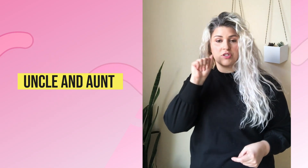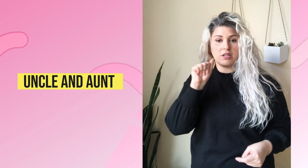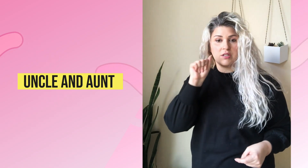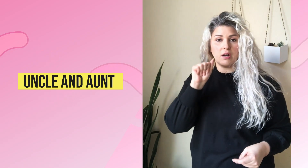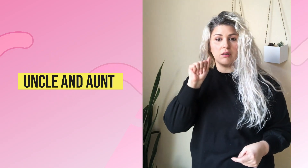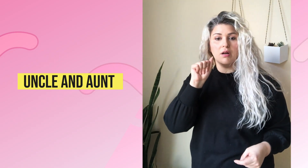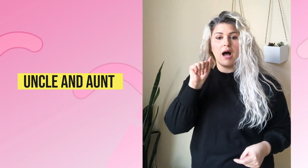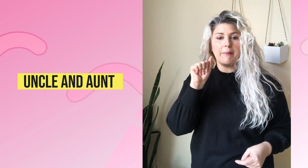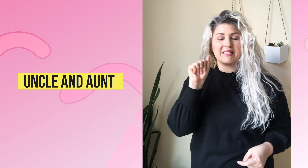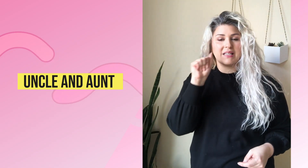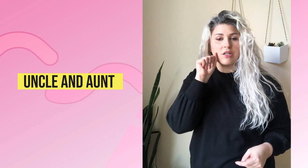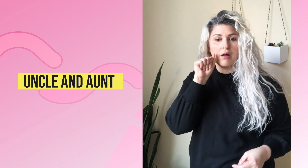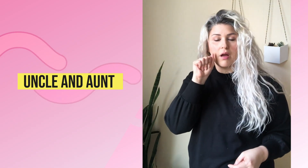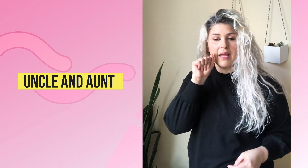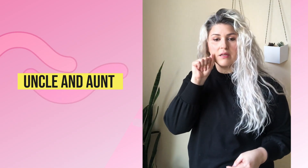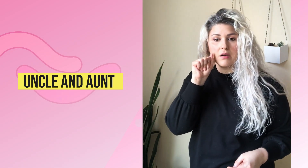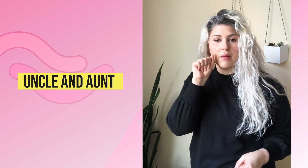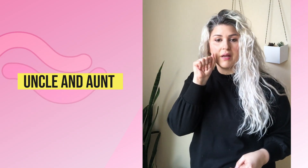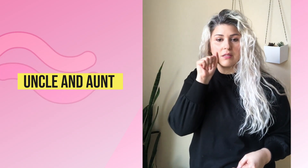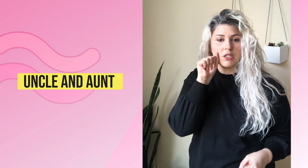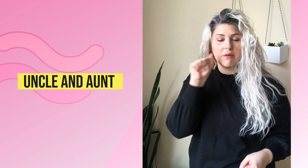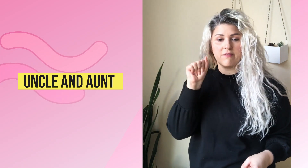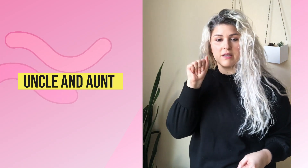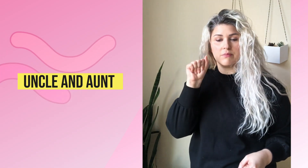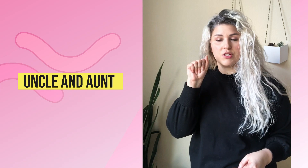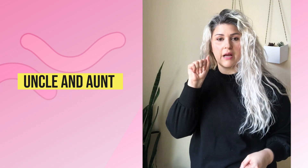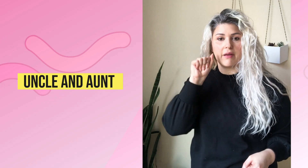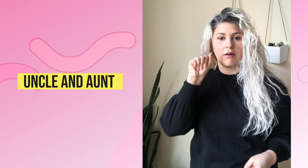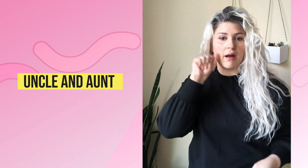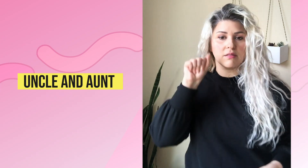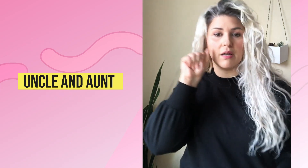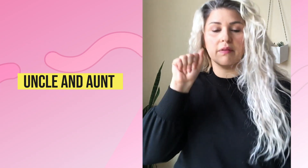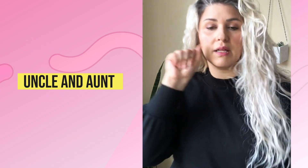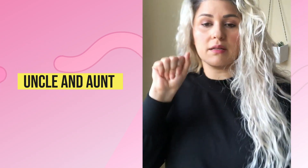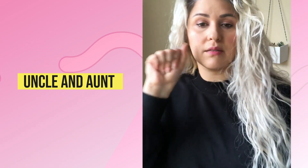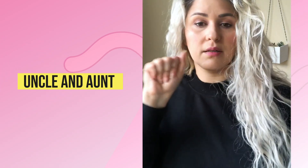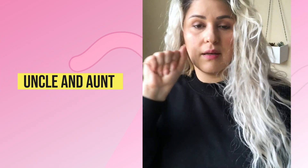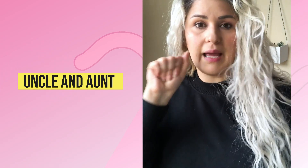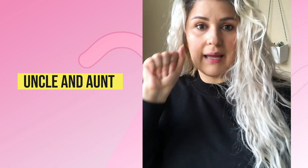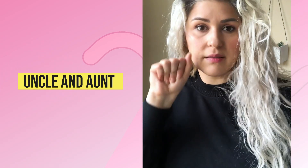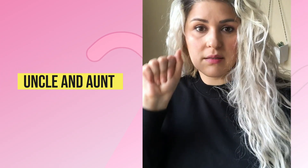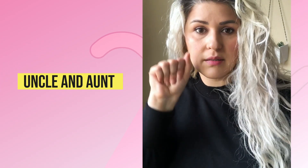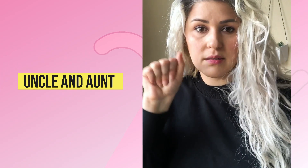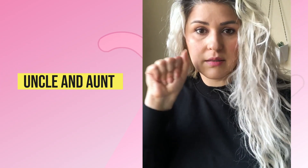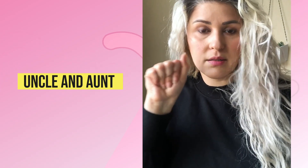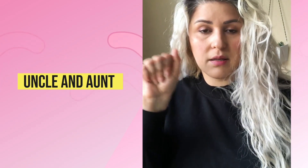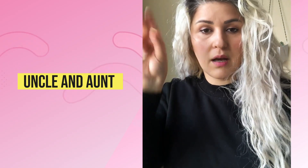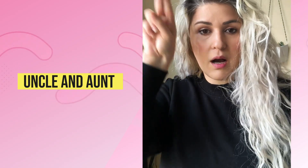circle, just like you did uncle. I'm not on aunt and uncle, I'm not touching my face, I'm just out here outside of it like this.